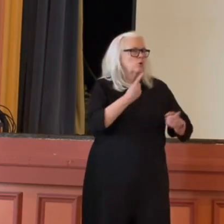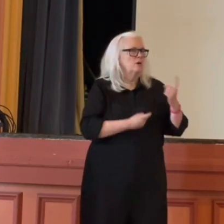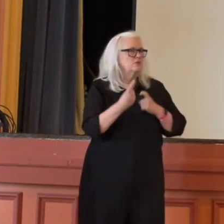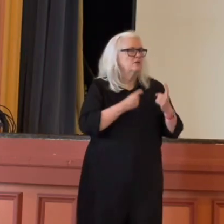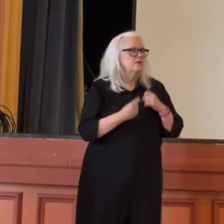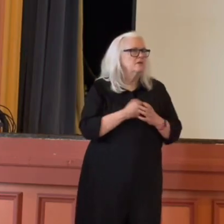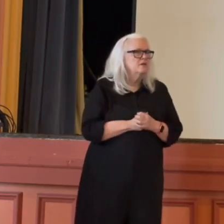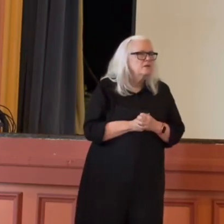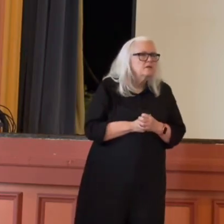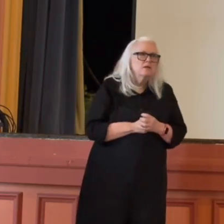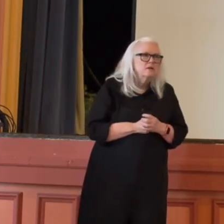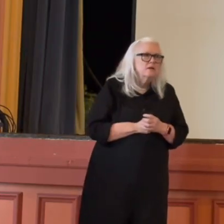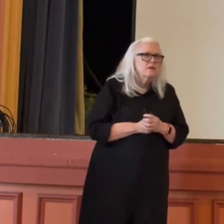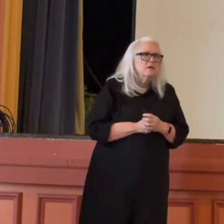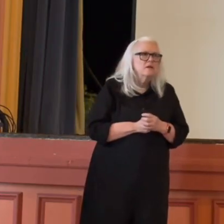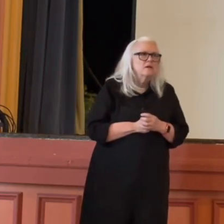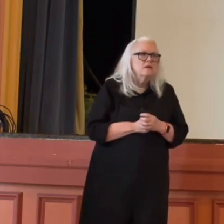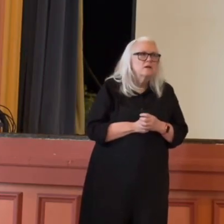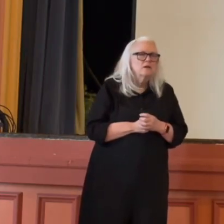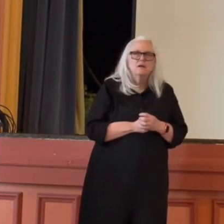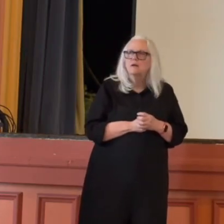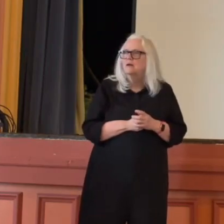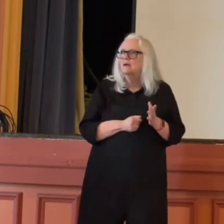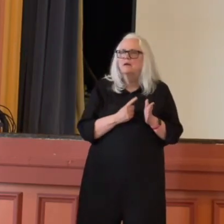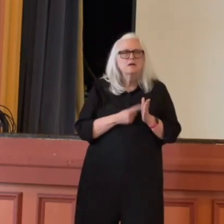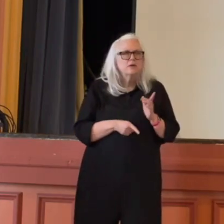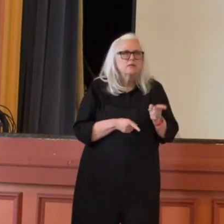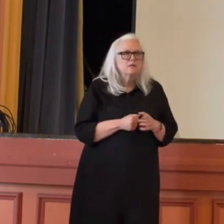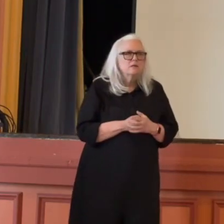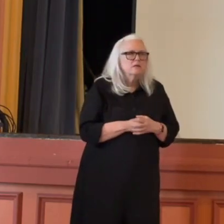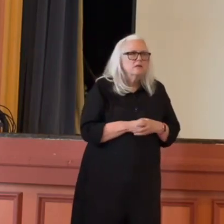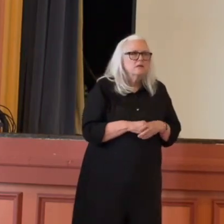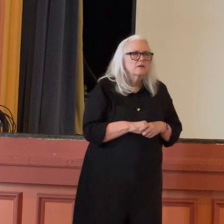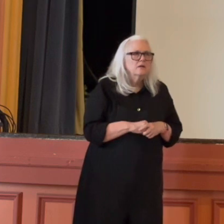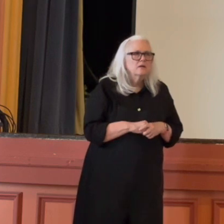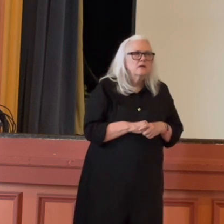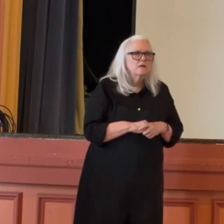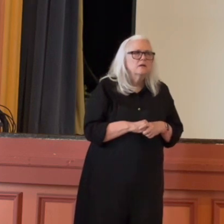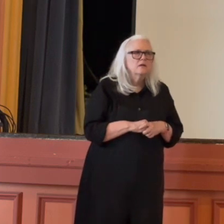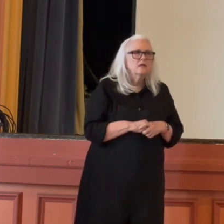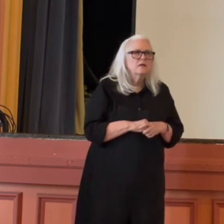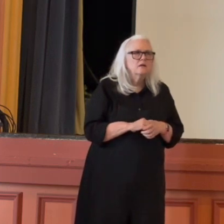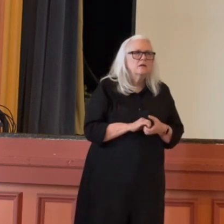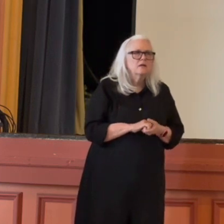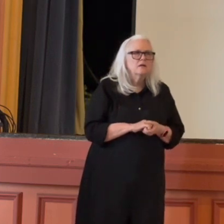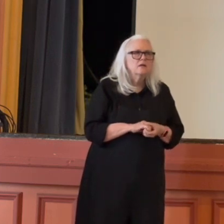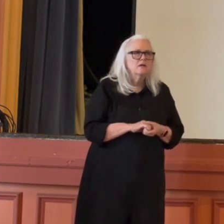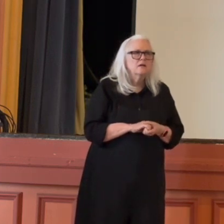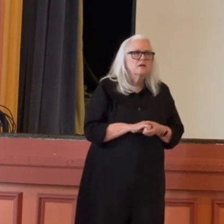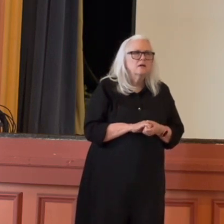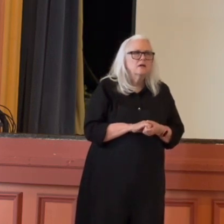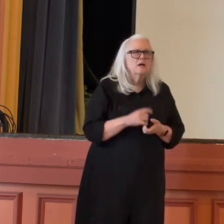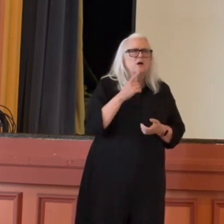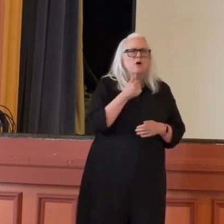What is the composition of the inspected and tested material used for the